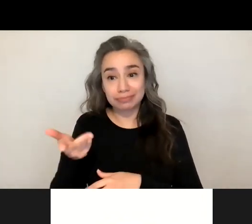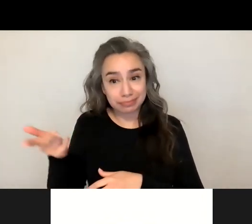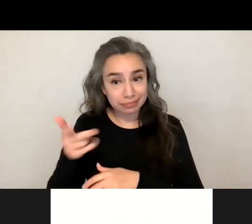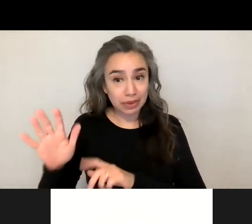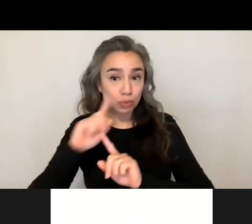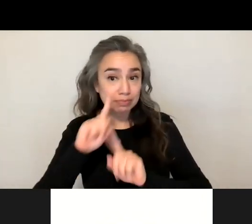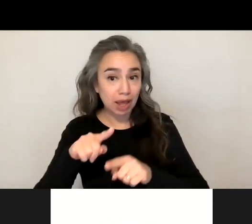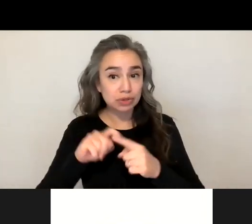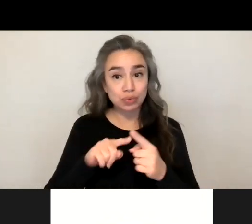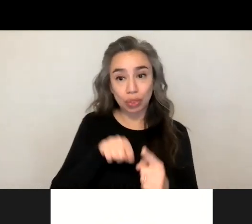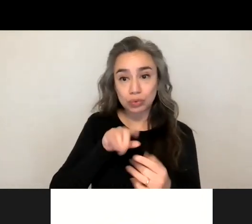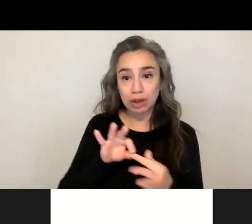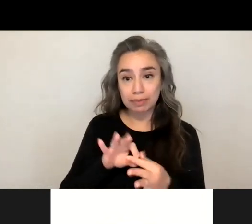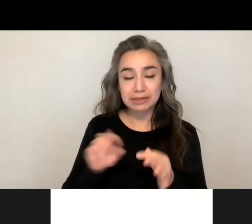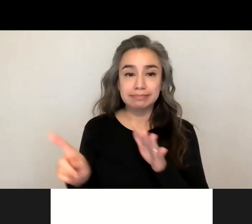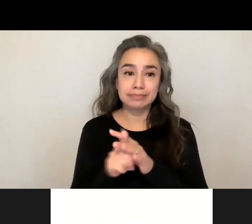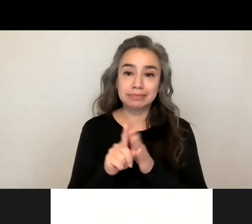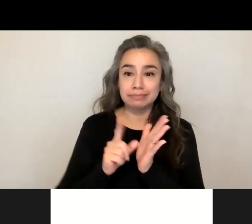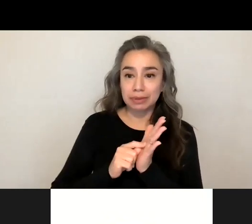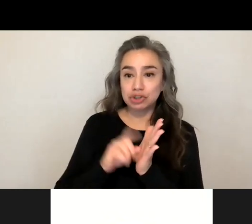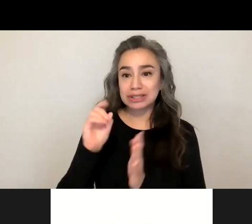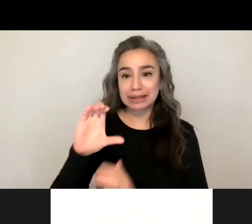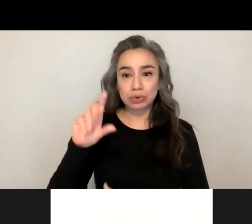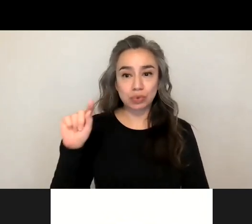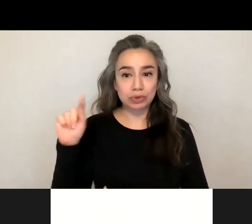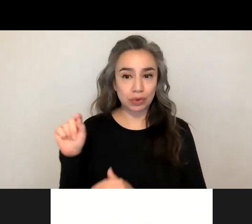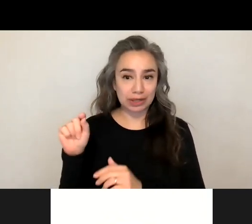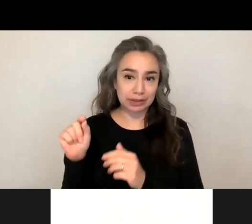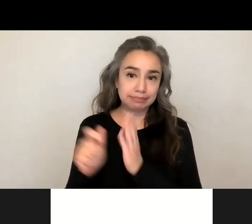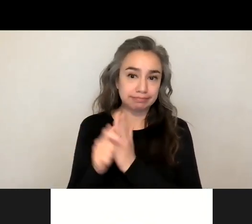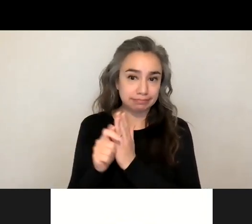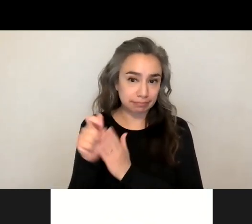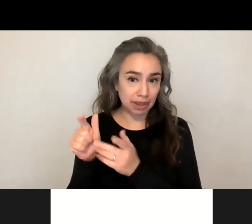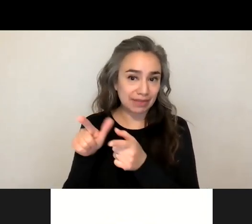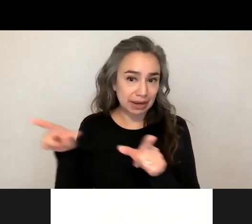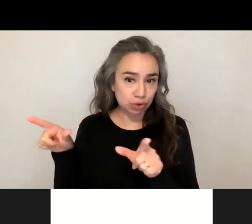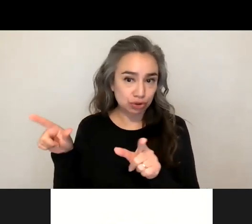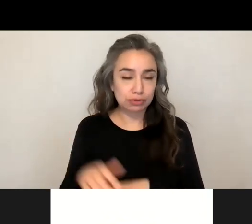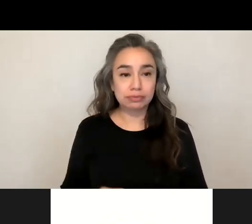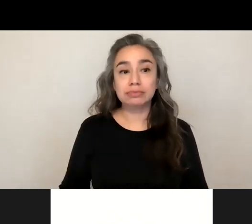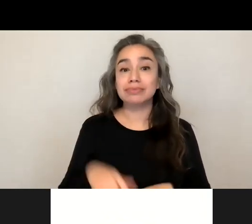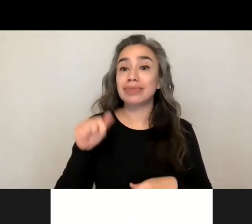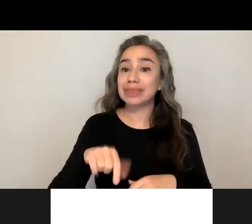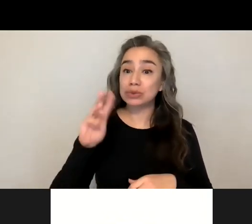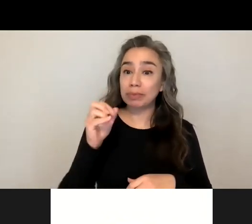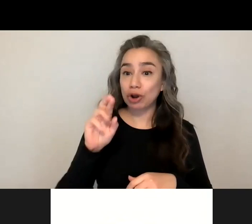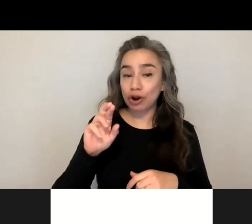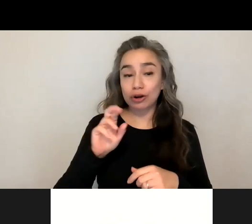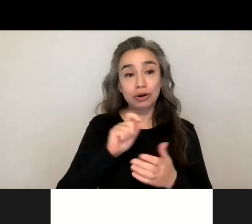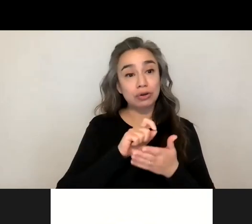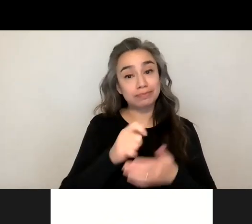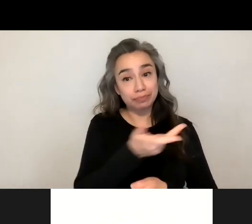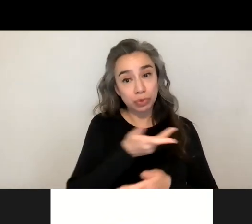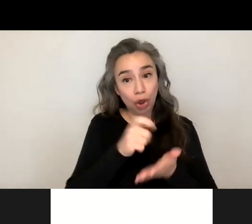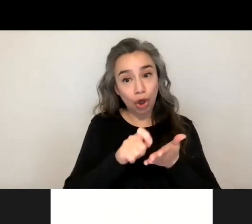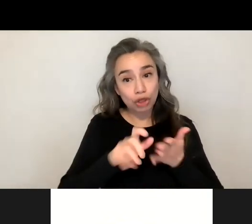December 2020 issue of Language. In this webinar, the authors of the target article and the responses discuss the publish